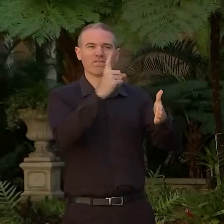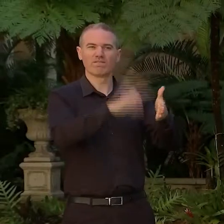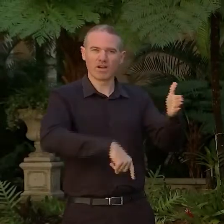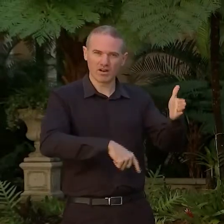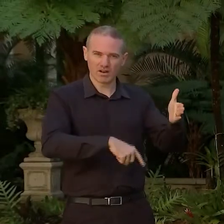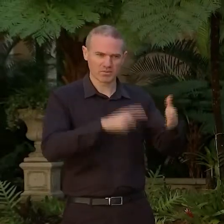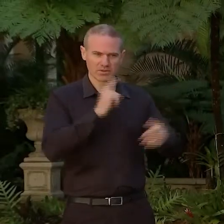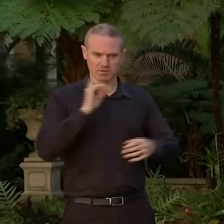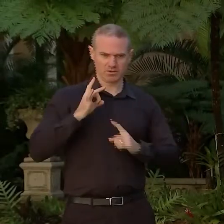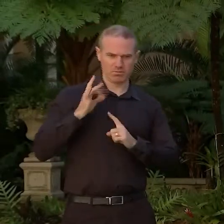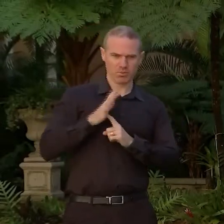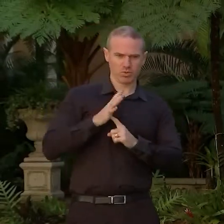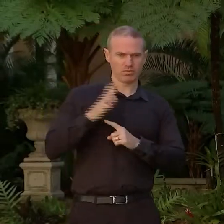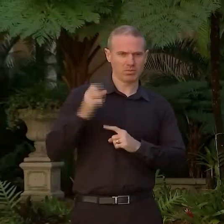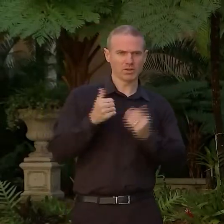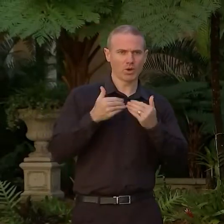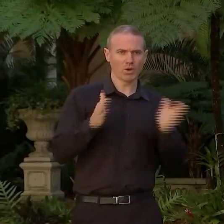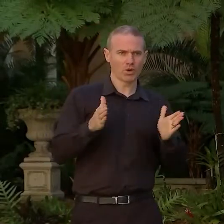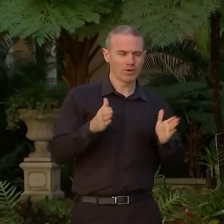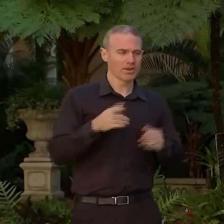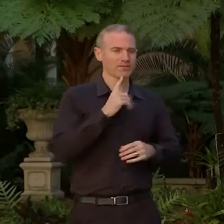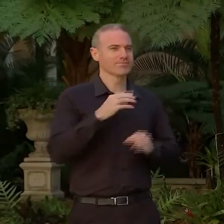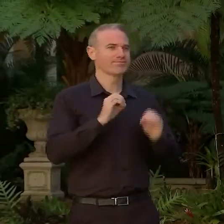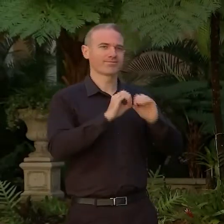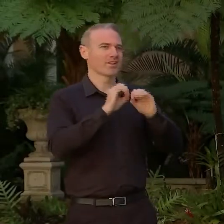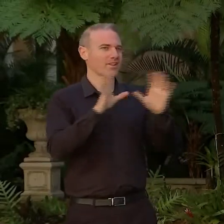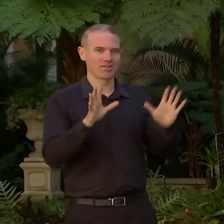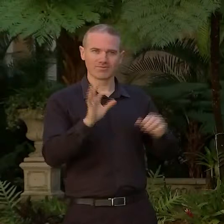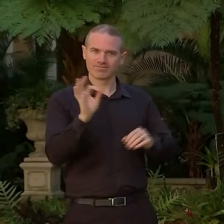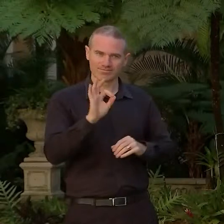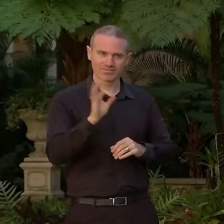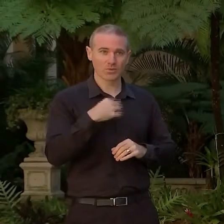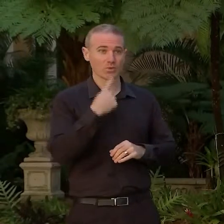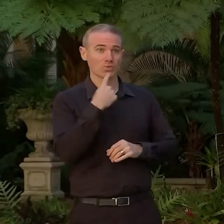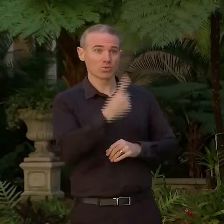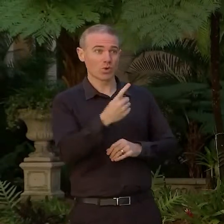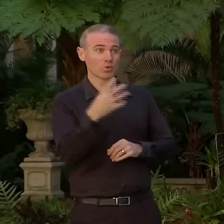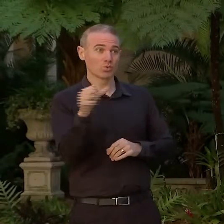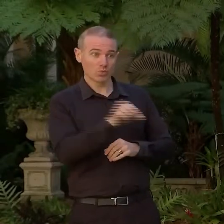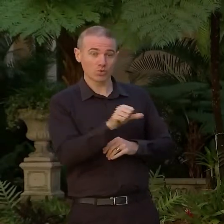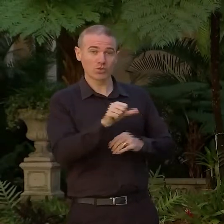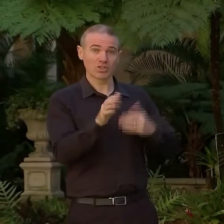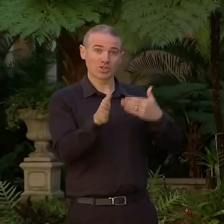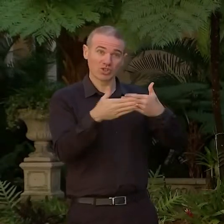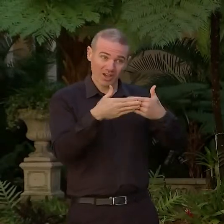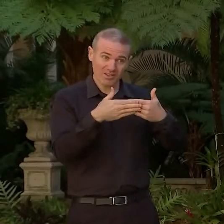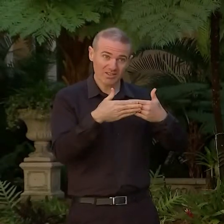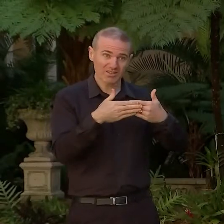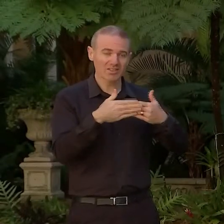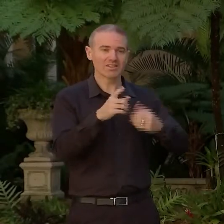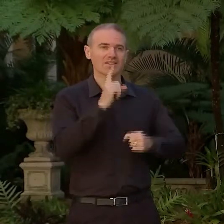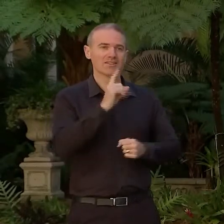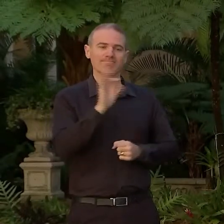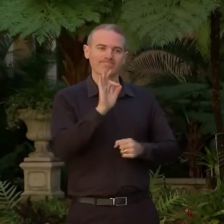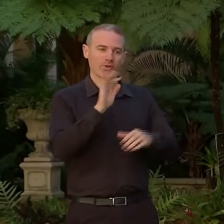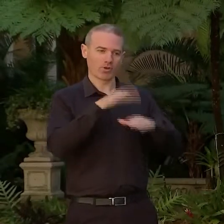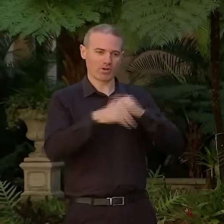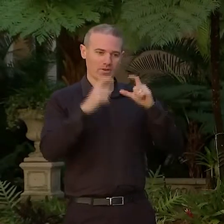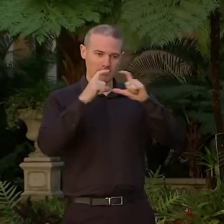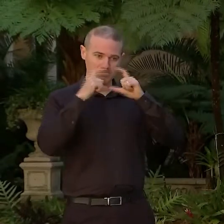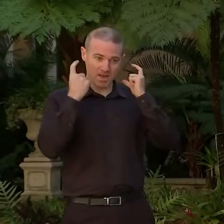a look, to really clarify that, they weren't asked to shut. The advice was around the usage of masks and whether it was